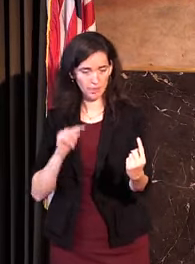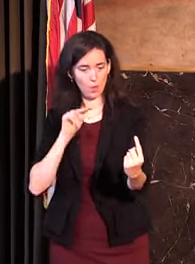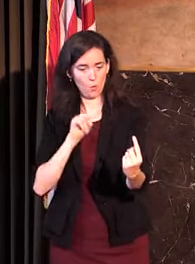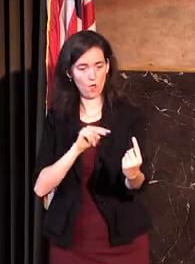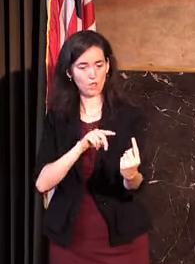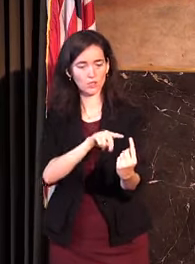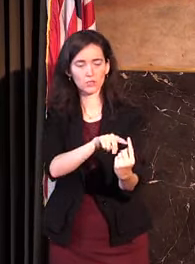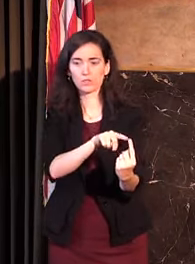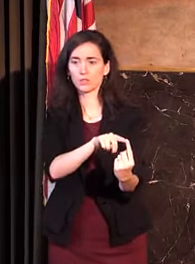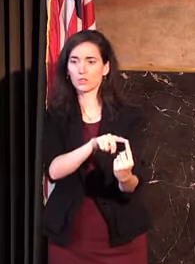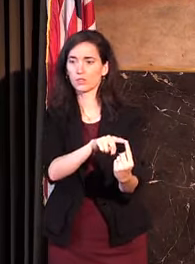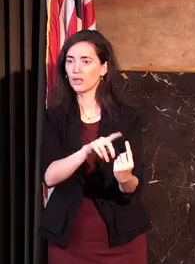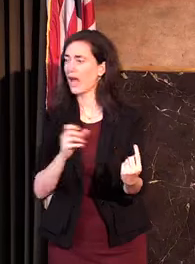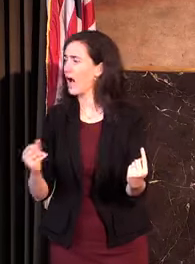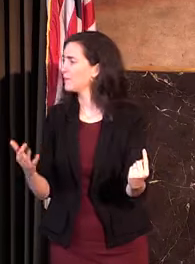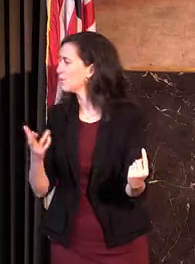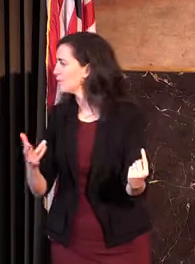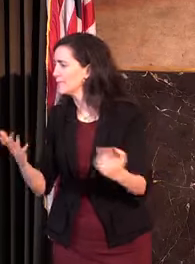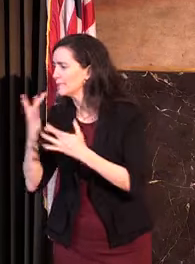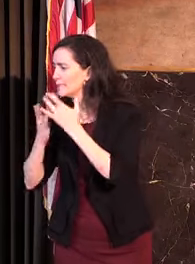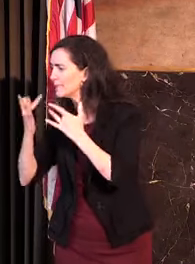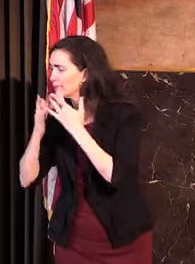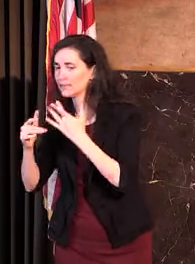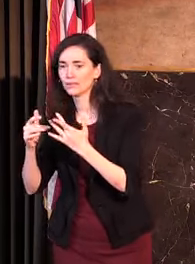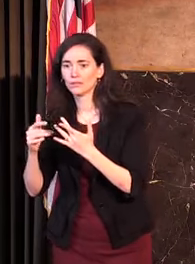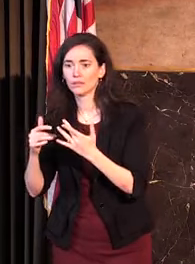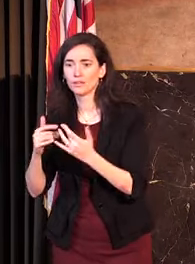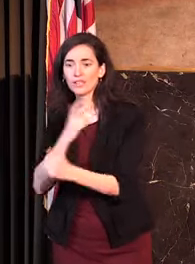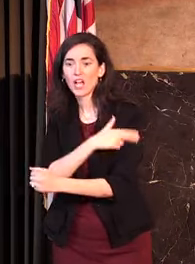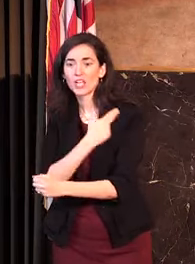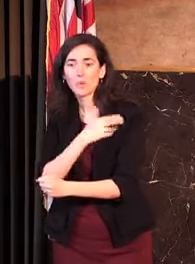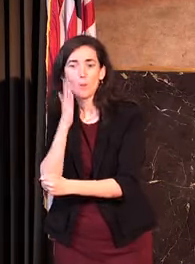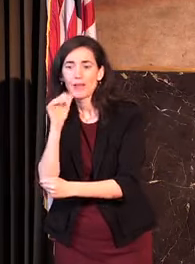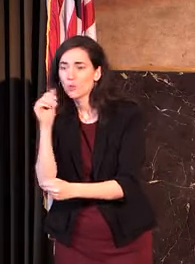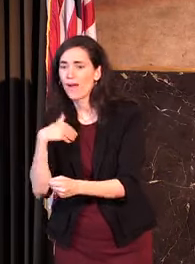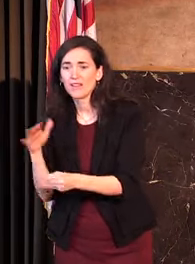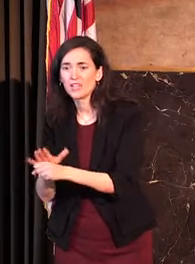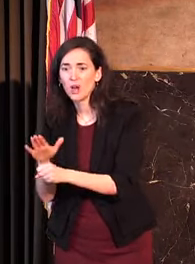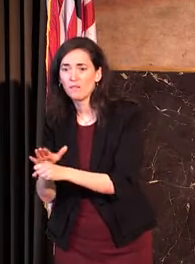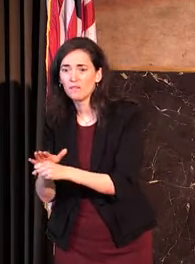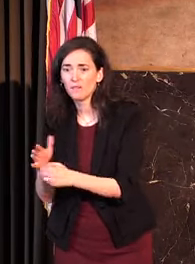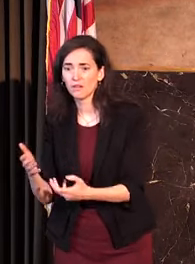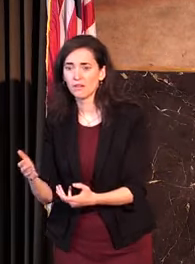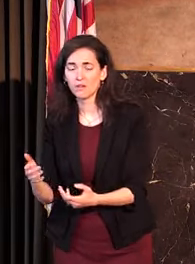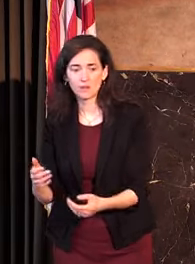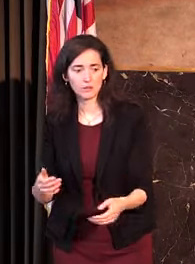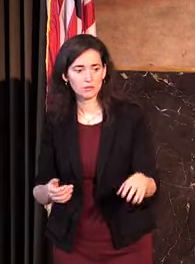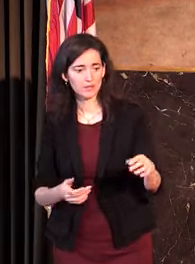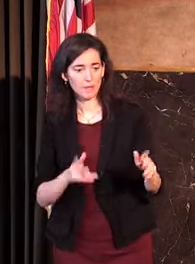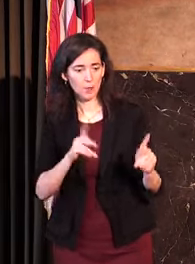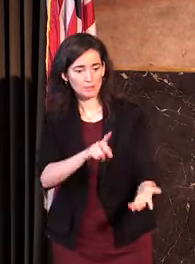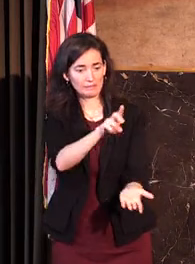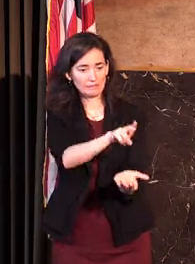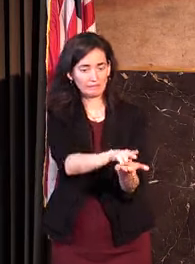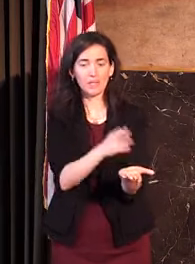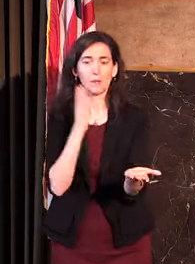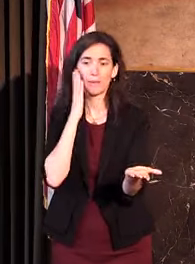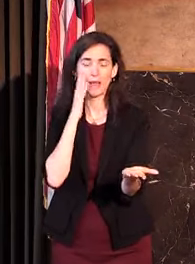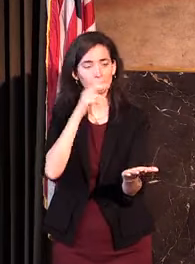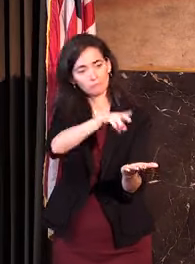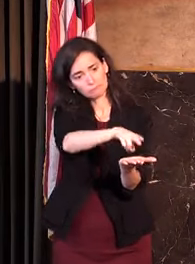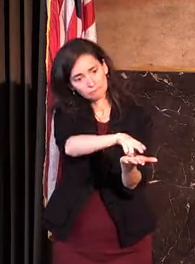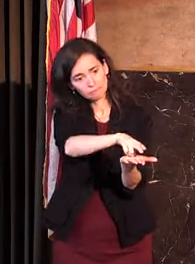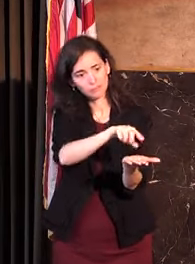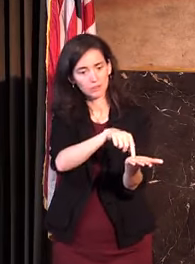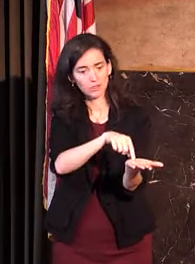the scarcest resource that we had at that time, which was a hospital bed. I knew that although there was a patient in front of me